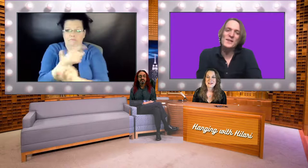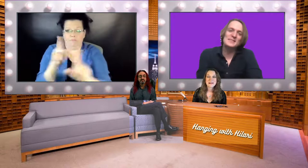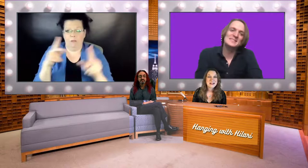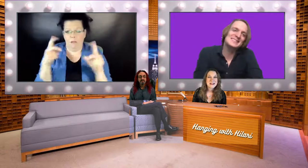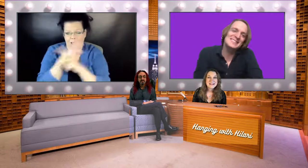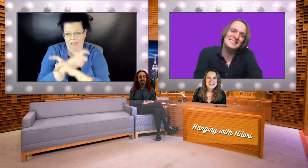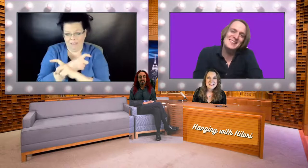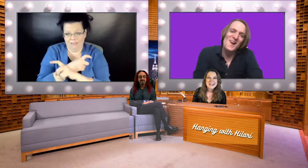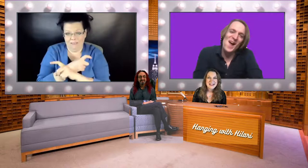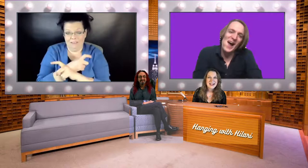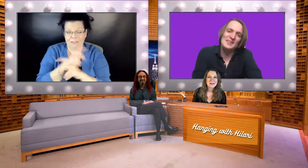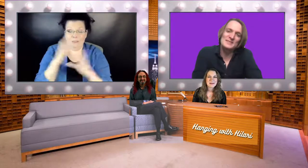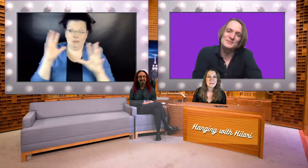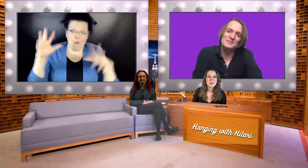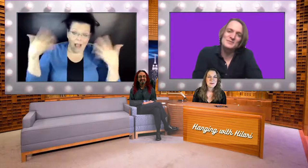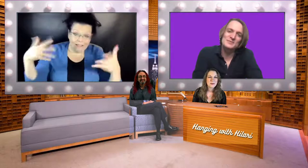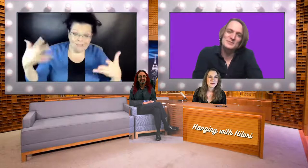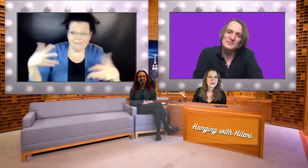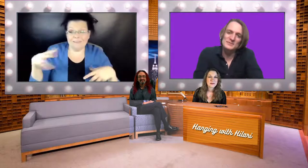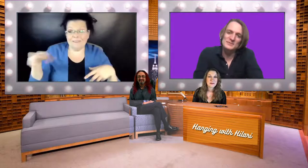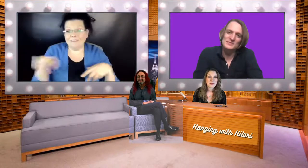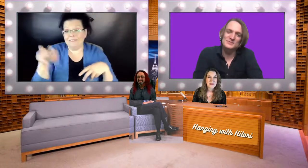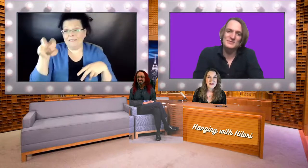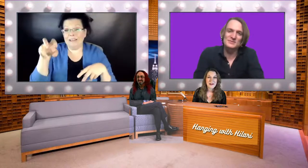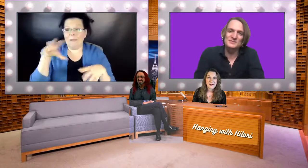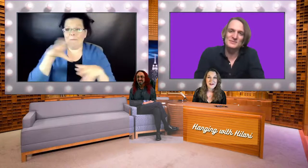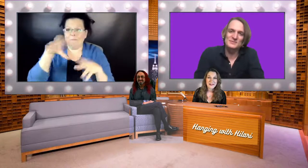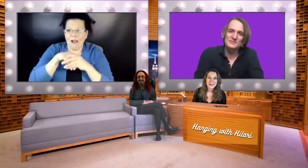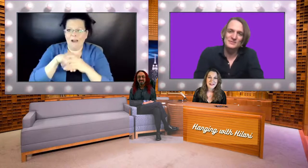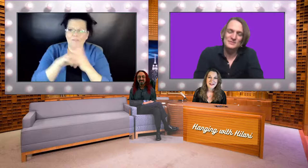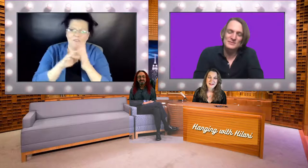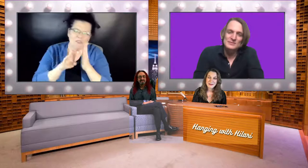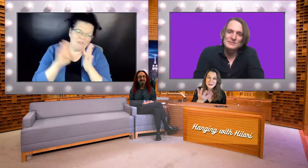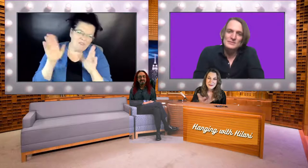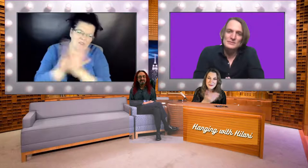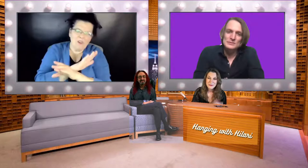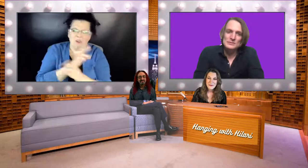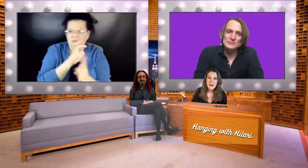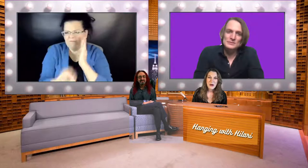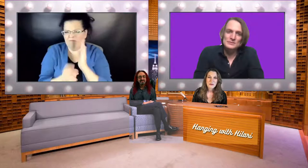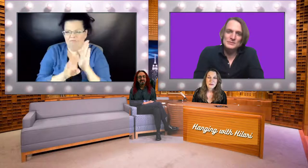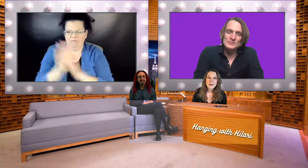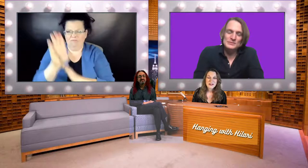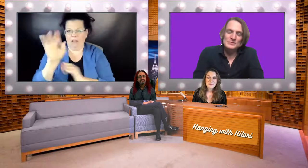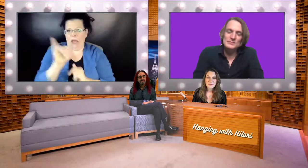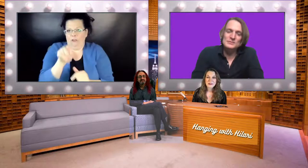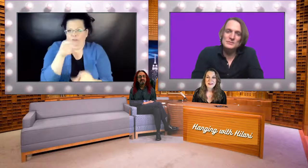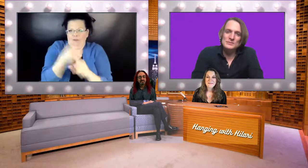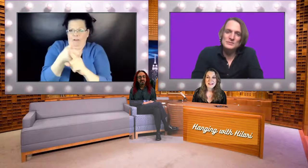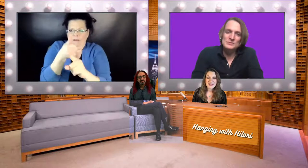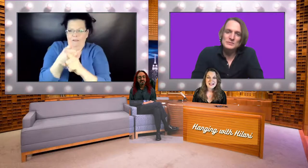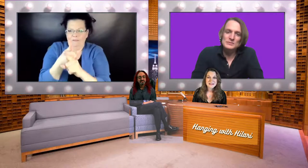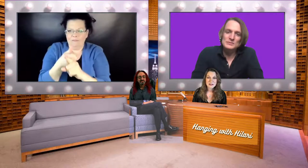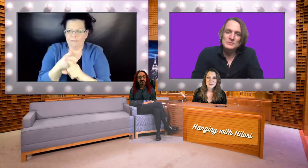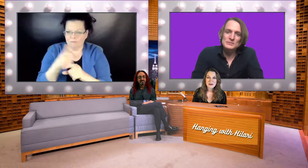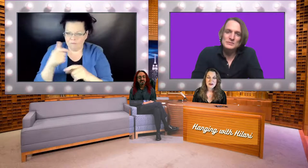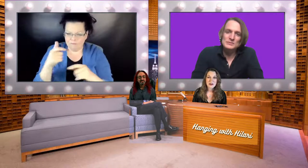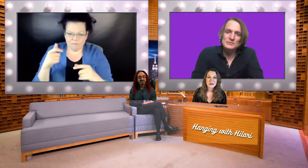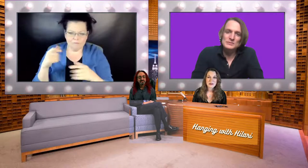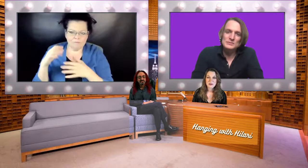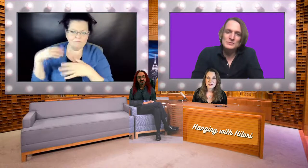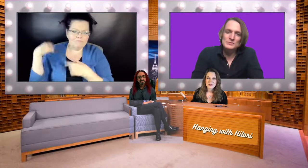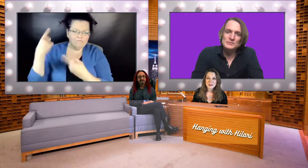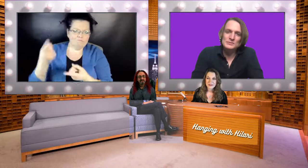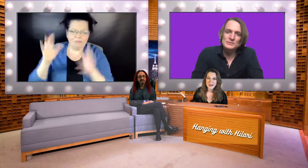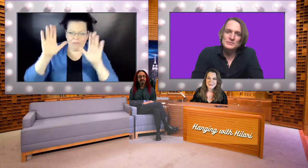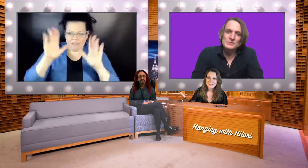and crazy, and people who are in it for the long haul, like you, really have built a fantastic career, and